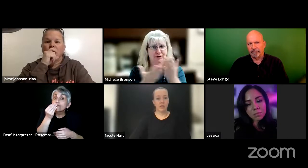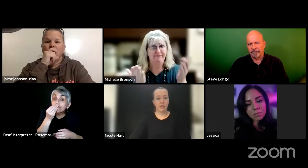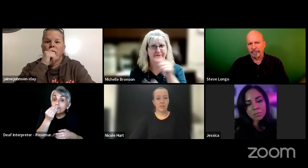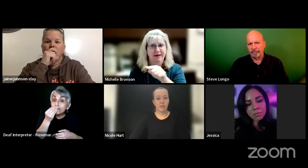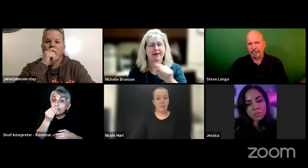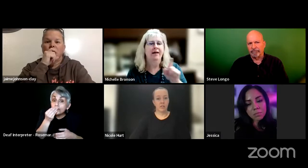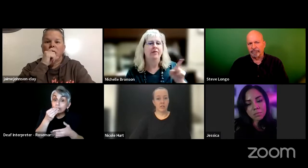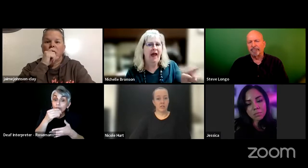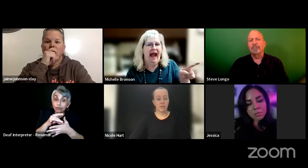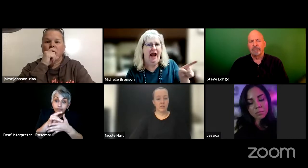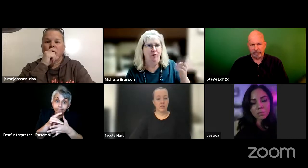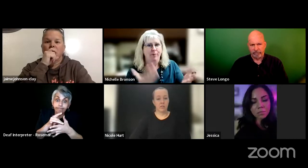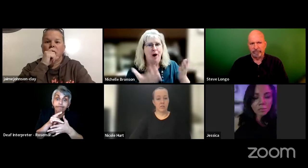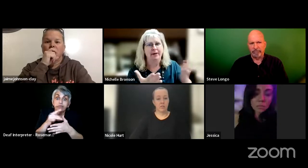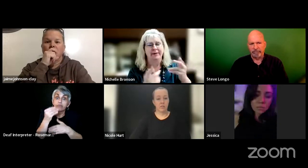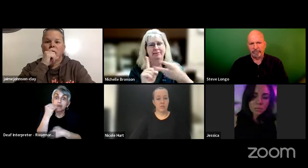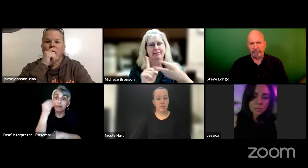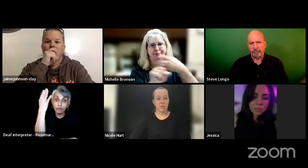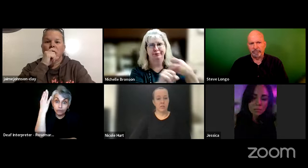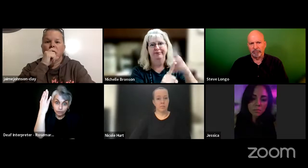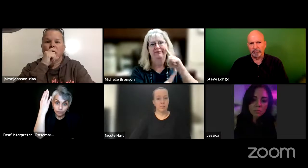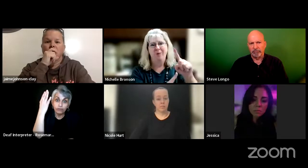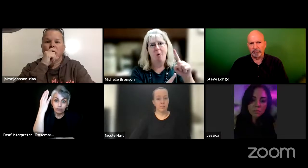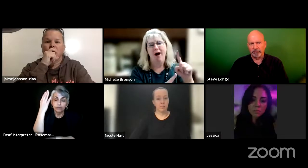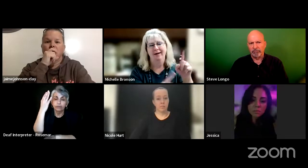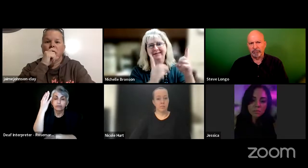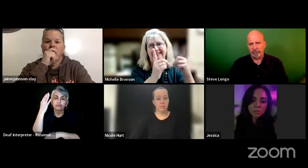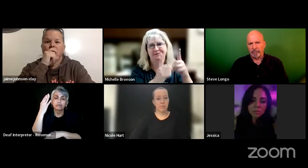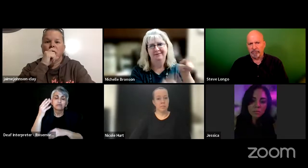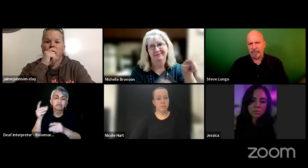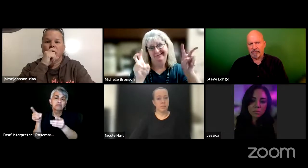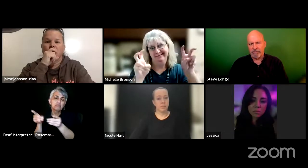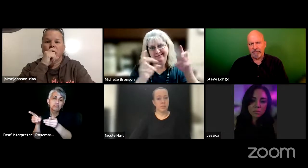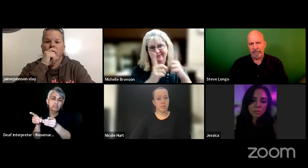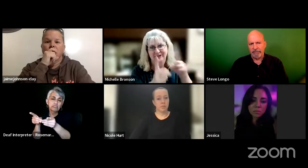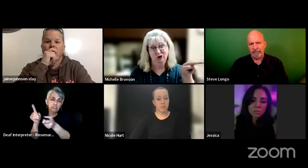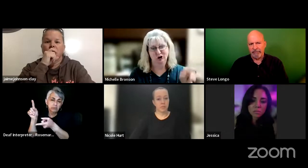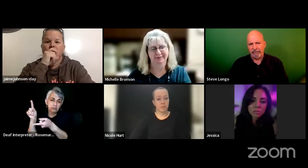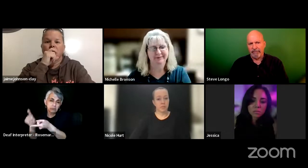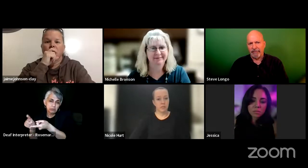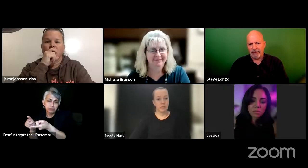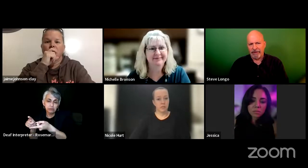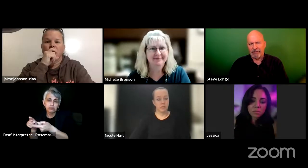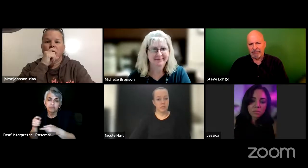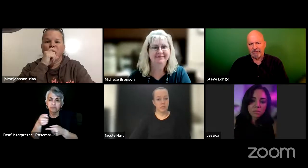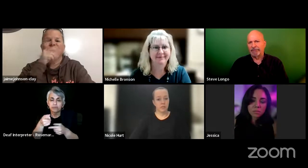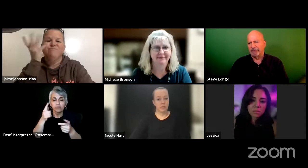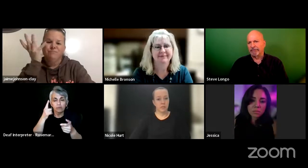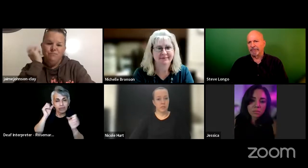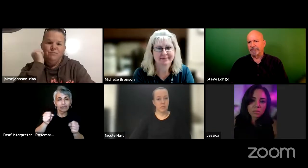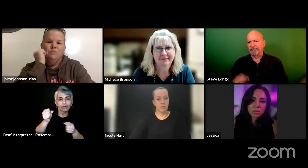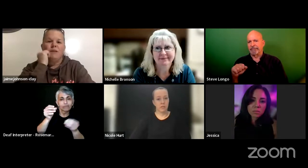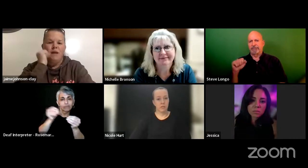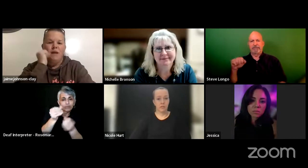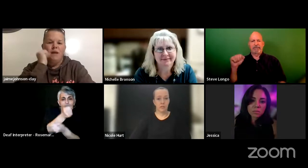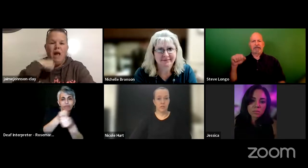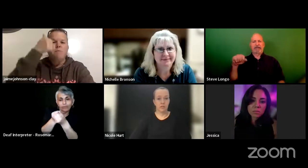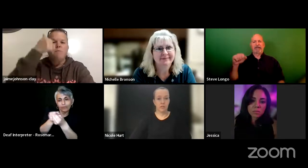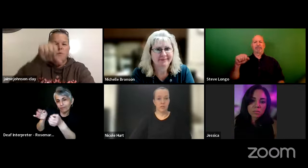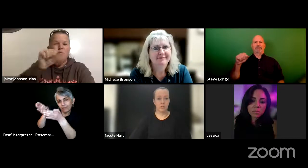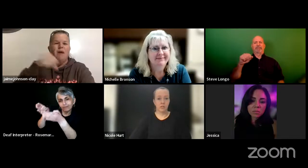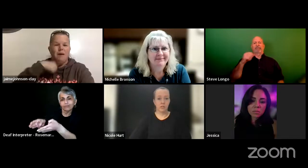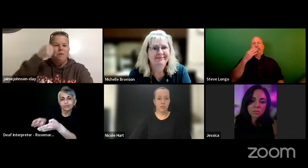on food, the lunch, and I'm sure that vendor will draw many people for dessert, so to